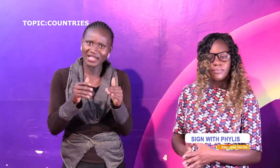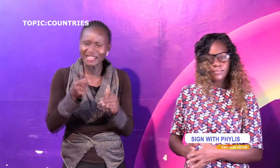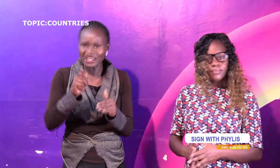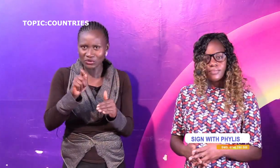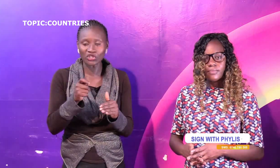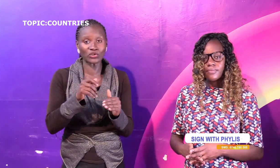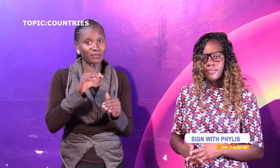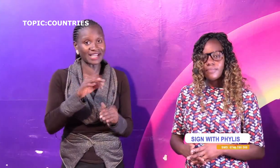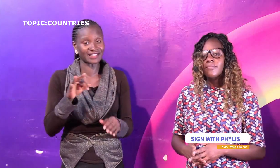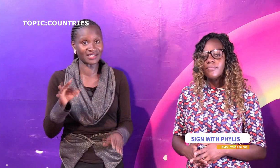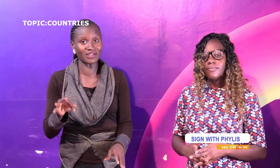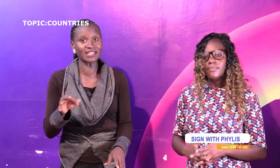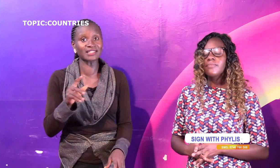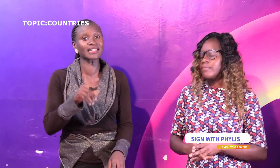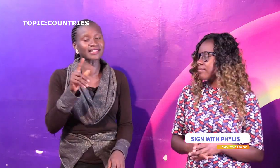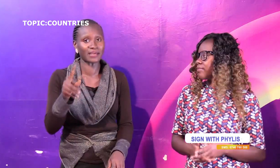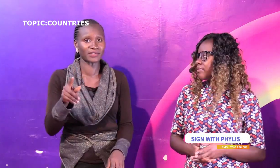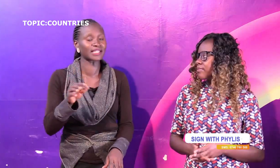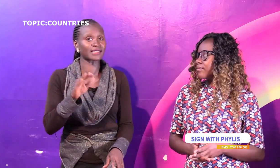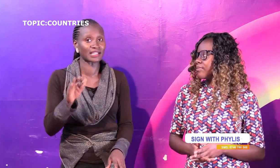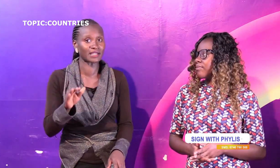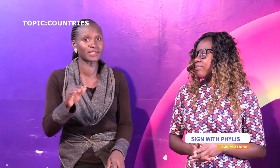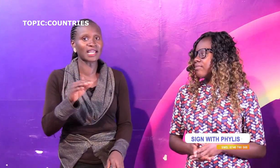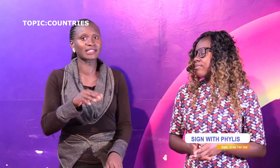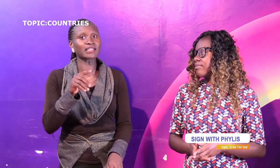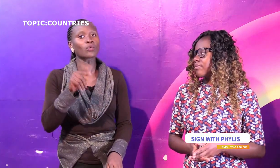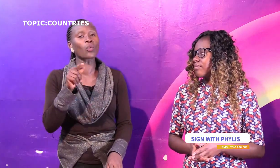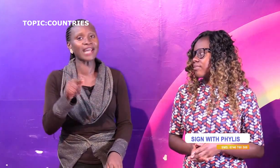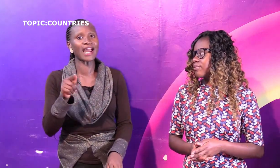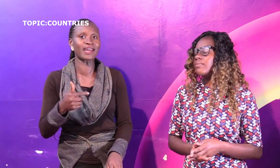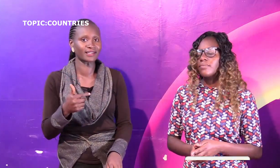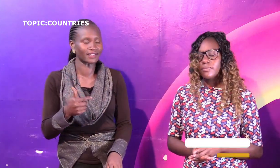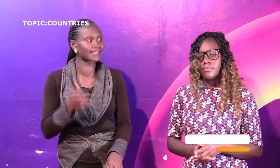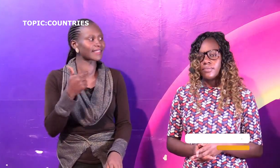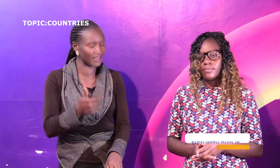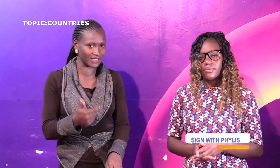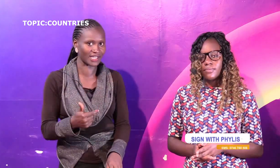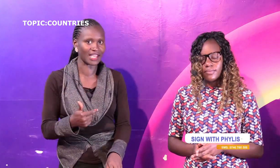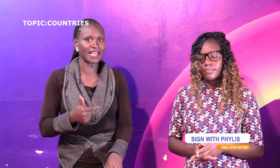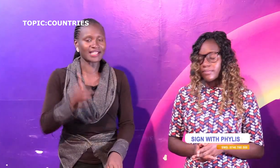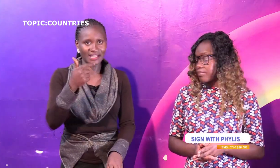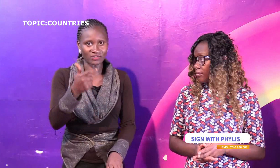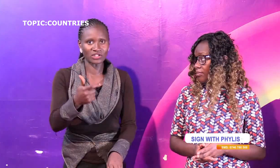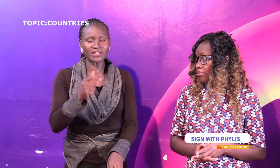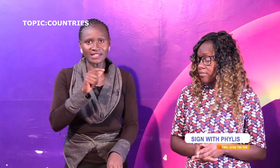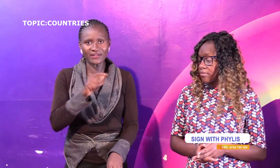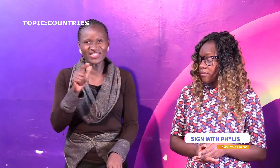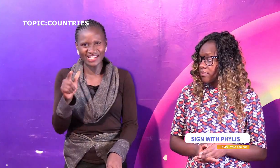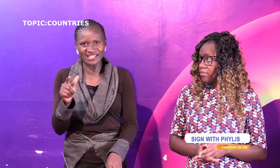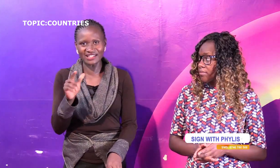switch on Imani TV. Star Times, that is Star Times, channel 117. Just switch on 7:30 sharp.